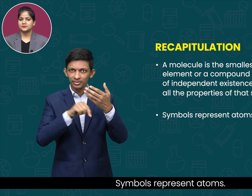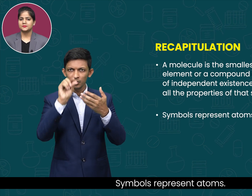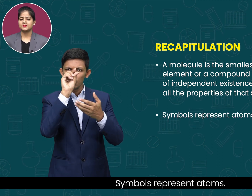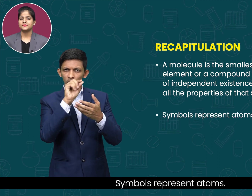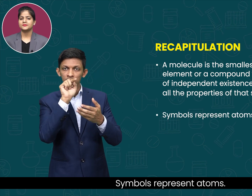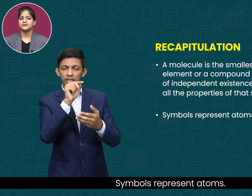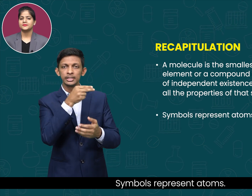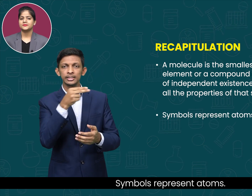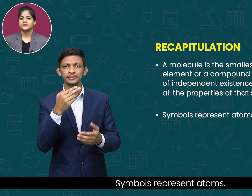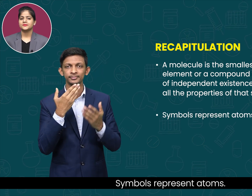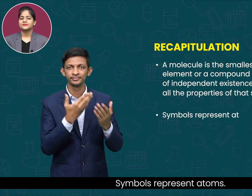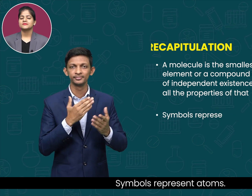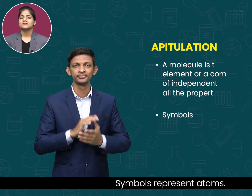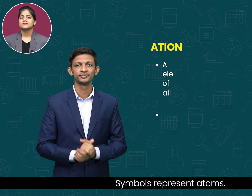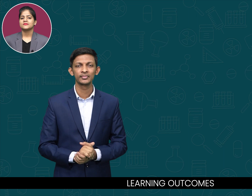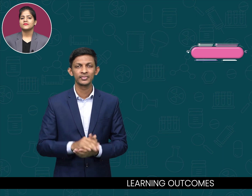atoms.